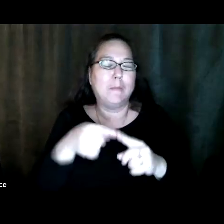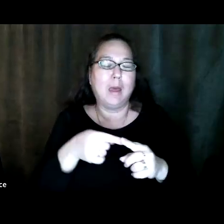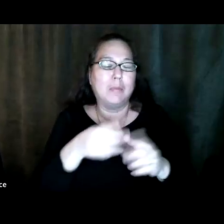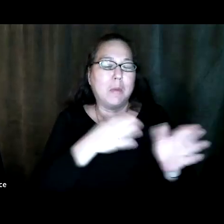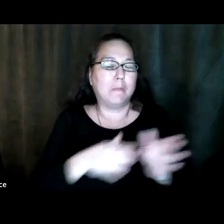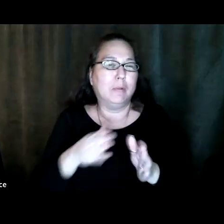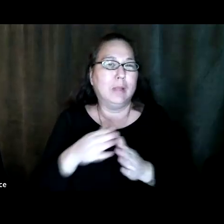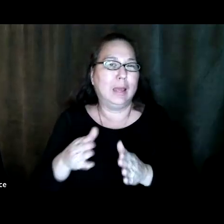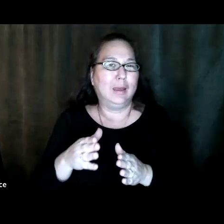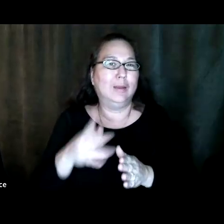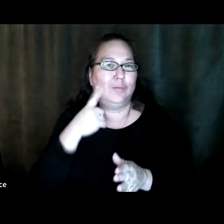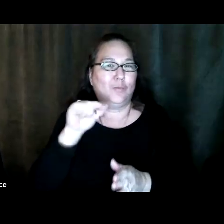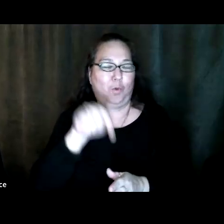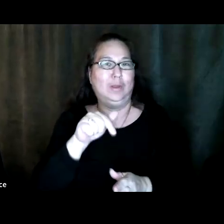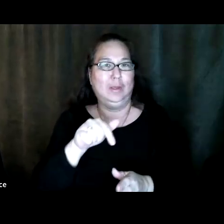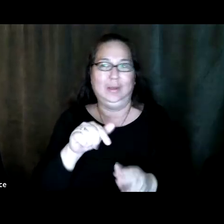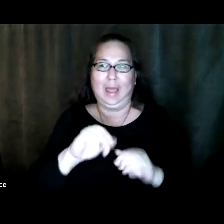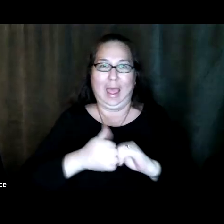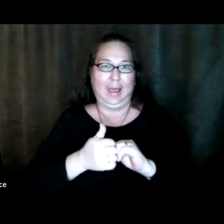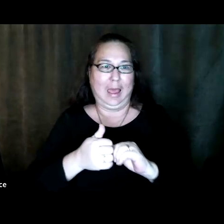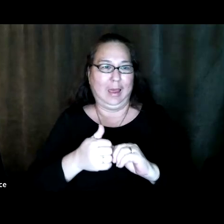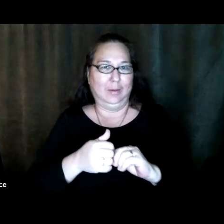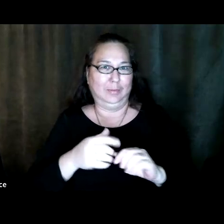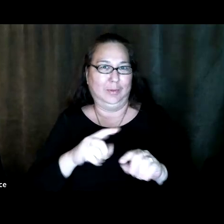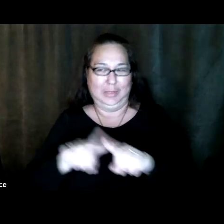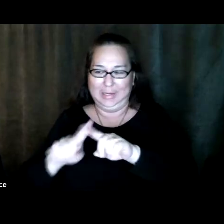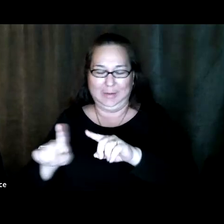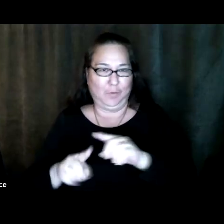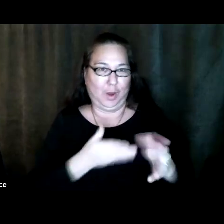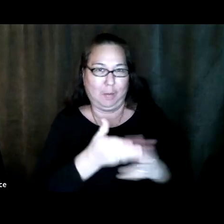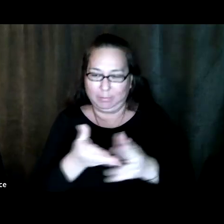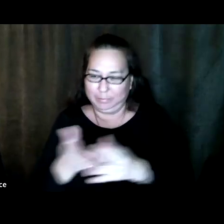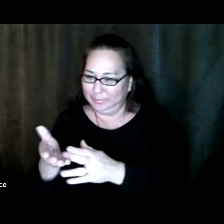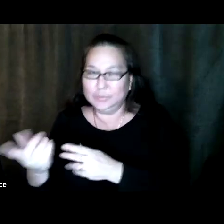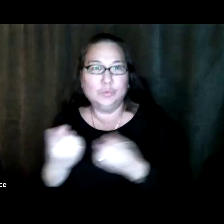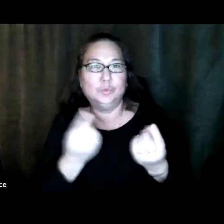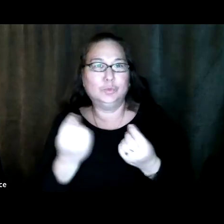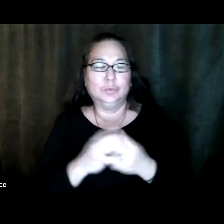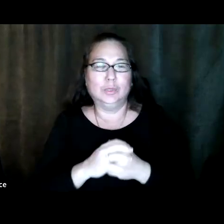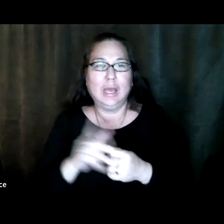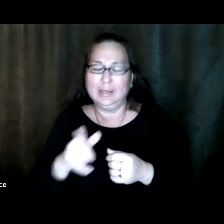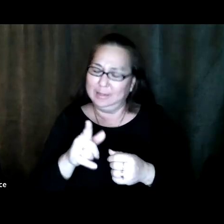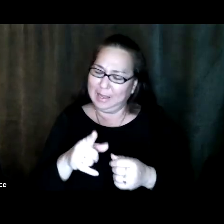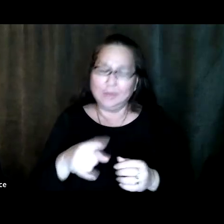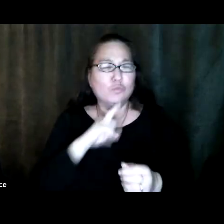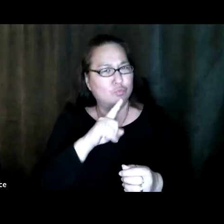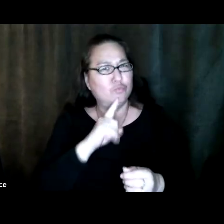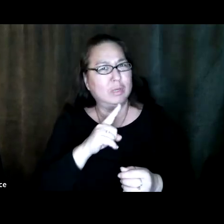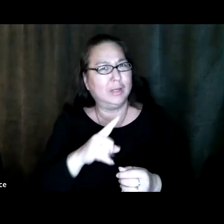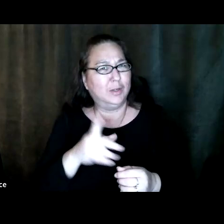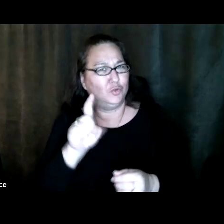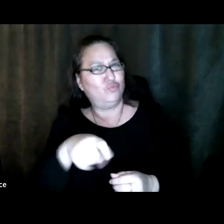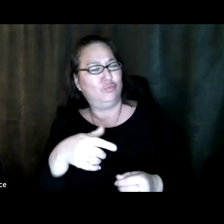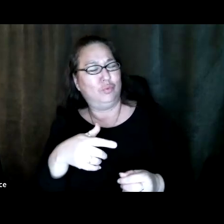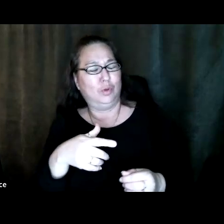communities? Because they deserve to also just be able to go to extracurricular programs. They deserve to go to career and